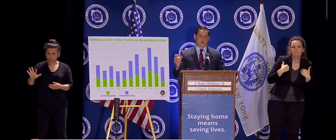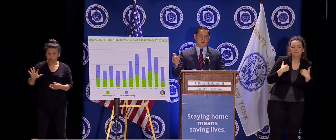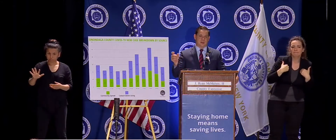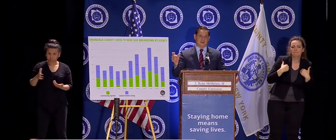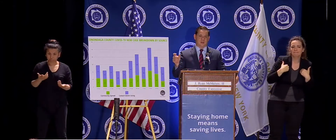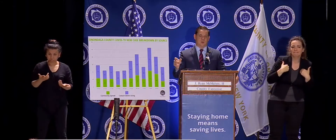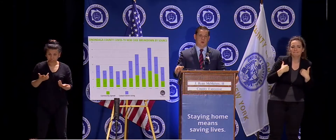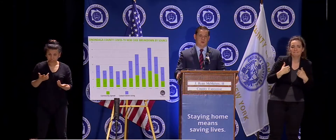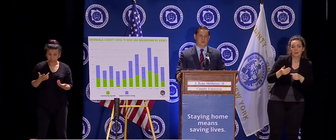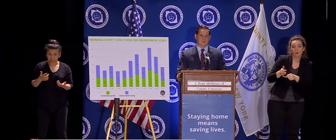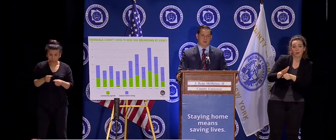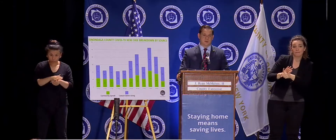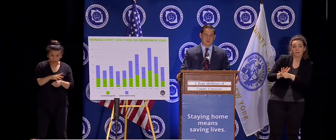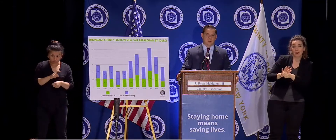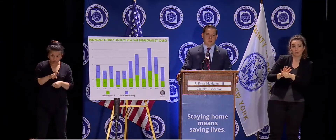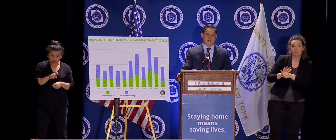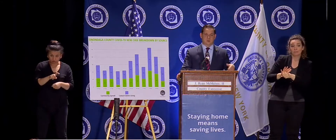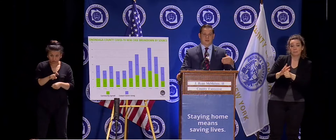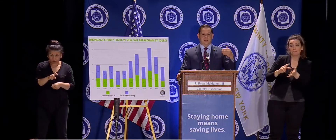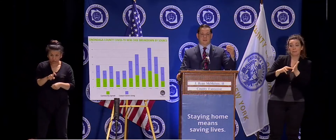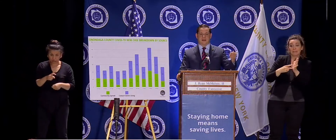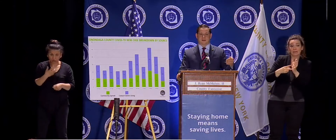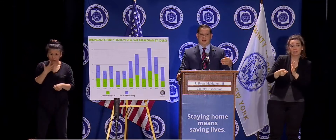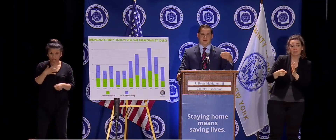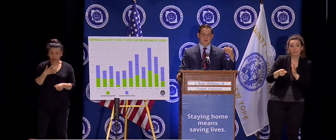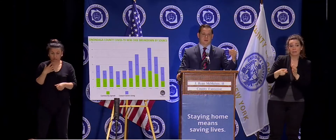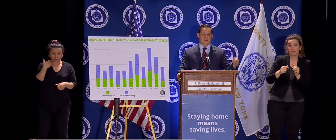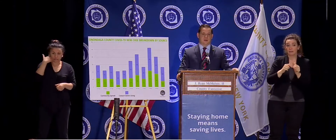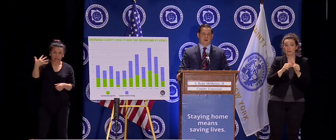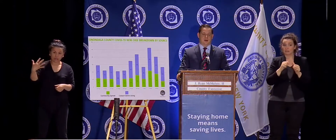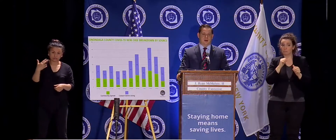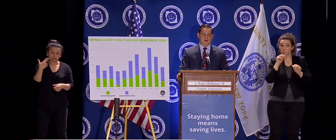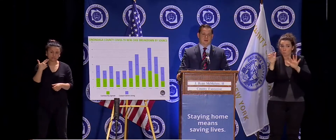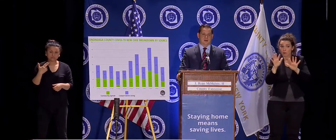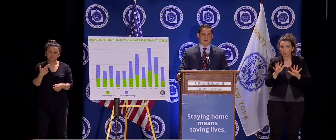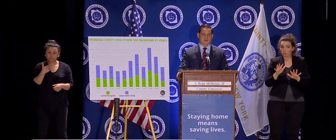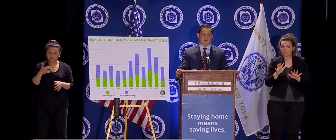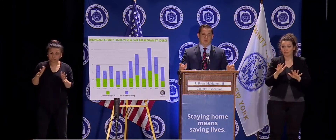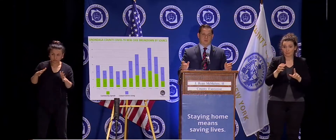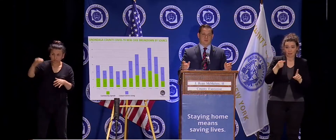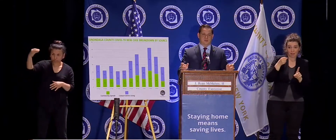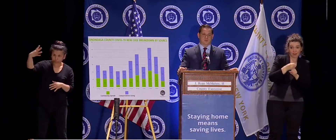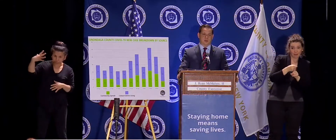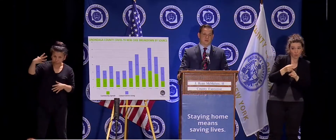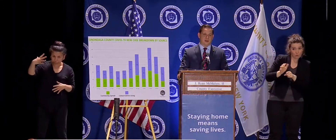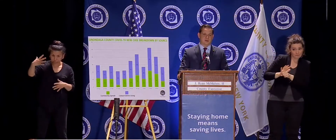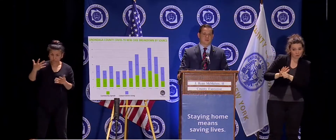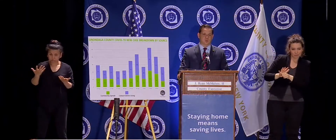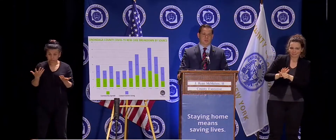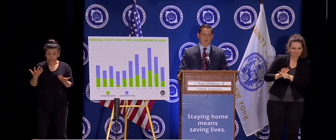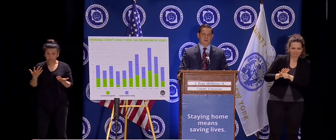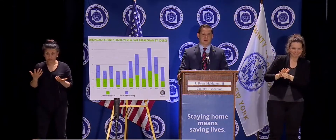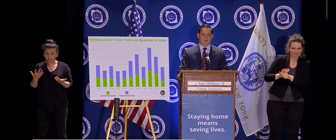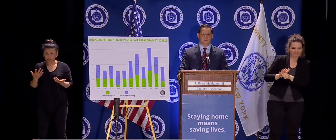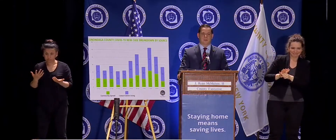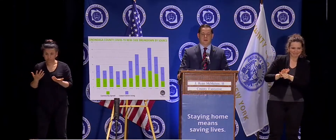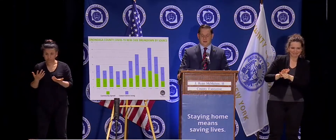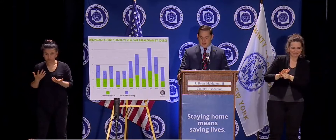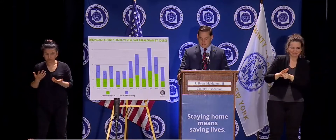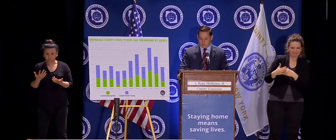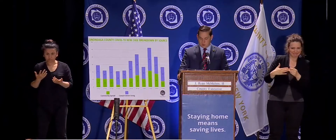do as well in that type of weather. So maybe as we're getting back together and giving more opportunities to spread, the virus is weakening a little